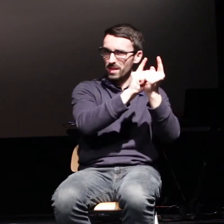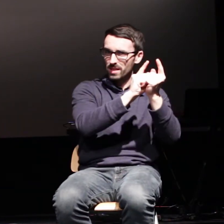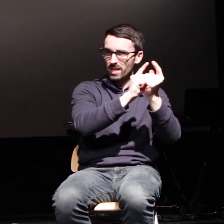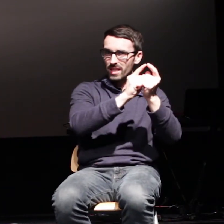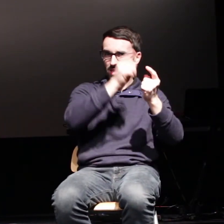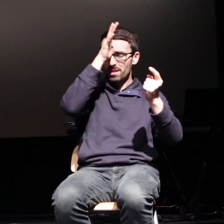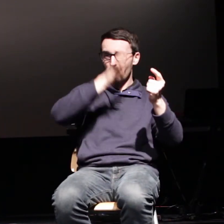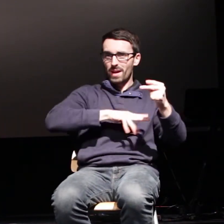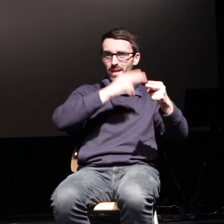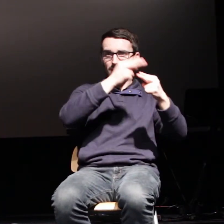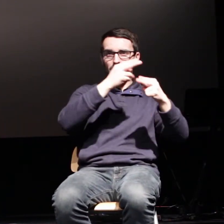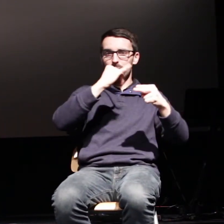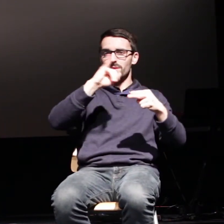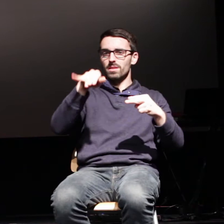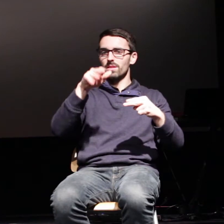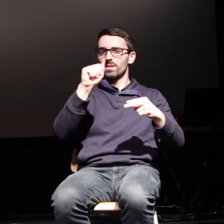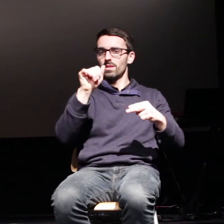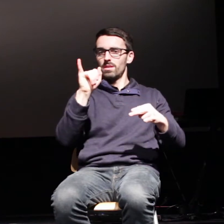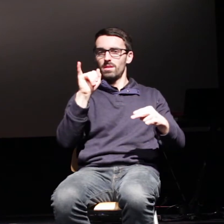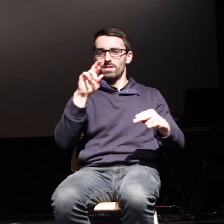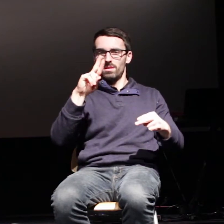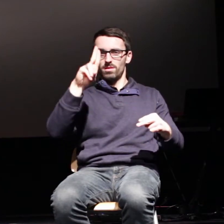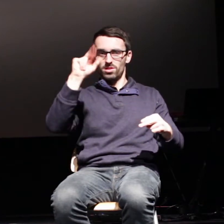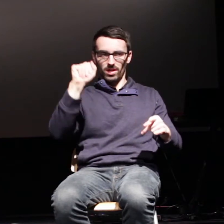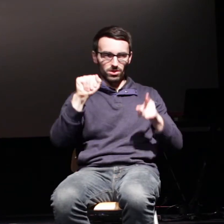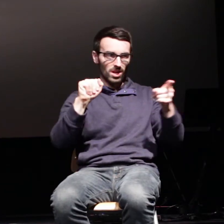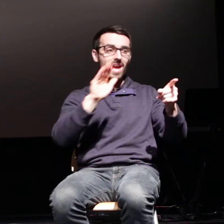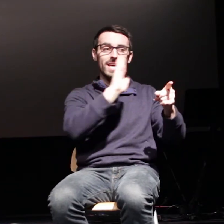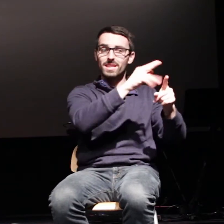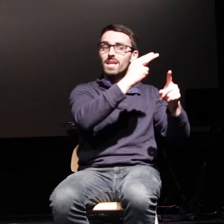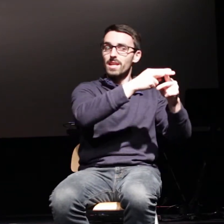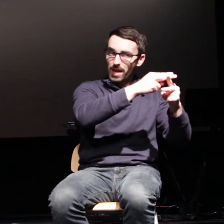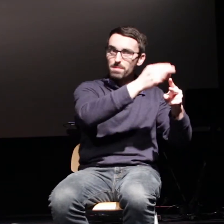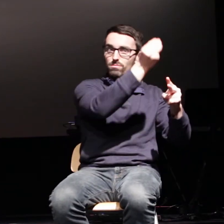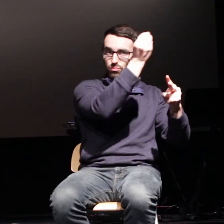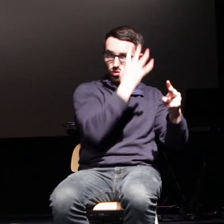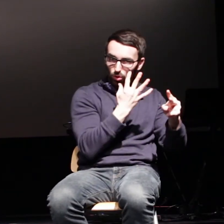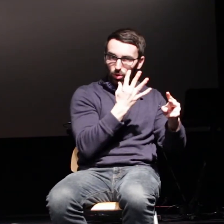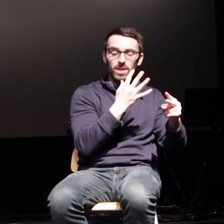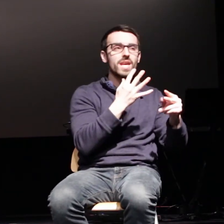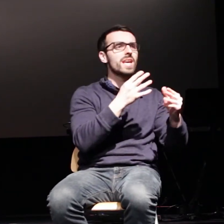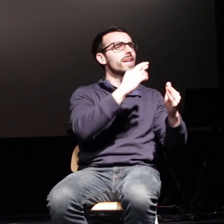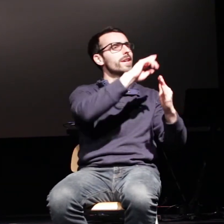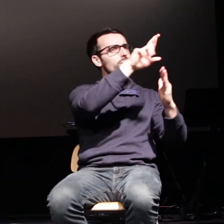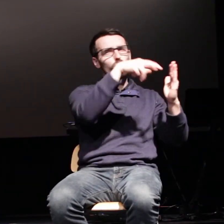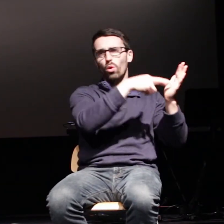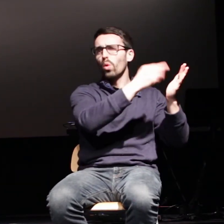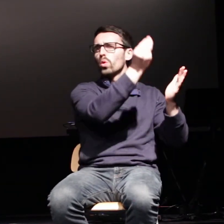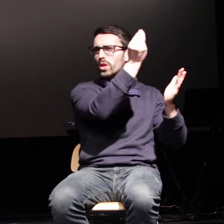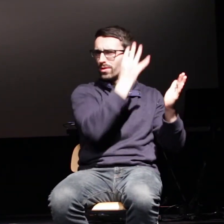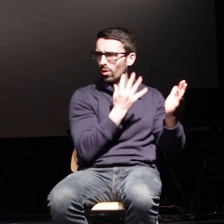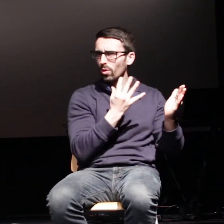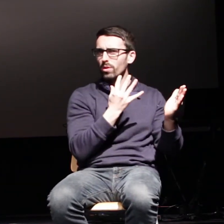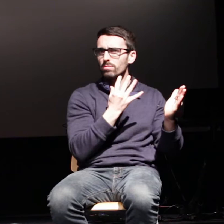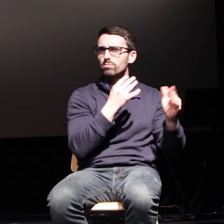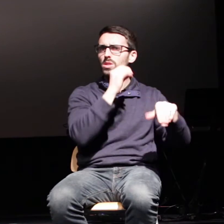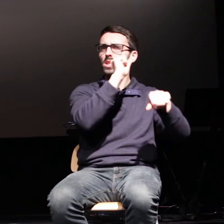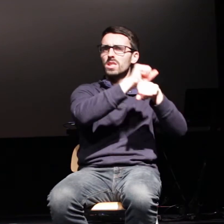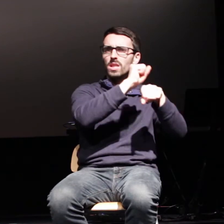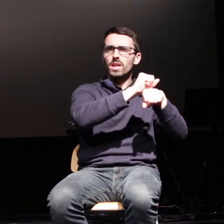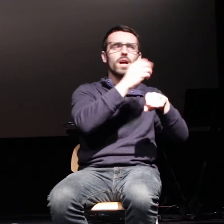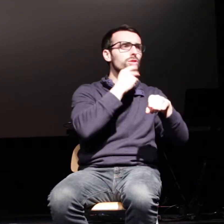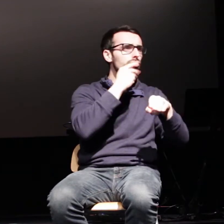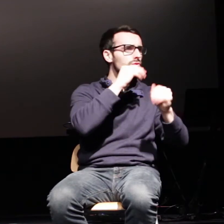we're told his title. He is the synagogue leader. Now the reason Mark tells us exactly who he is, his name and his title, is because Jairus